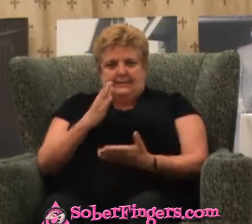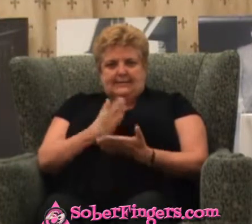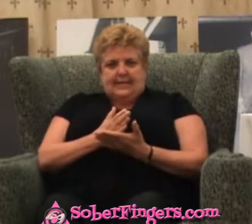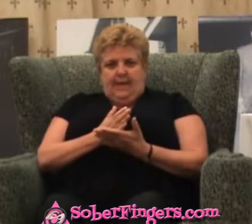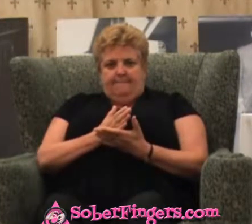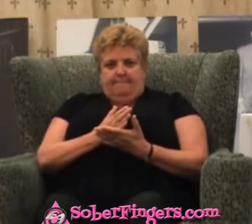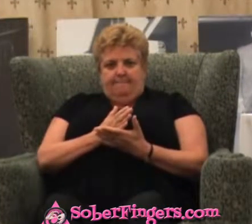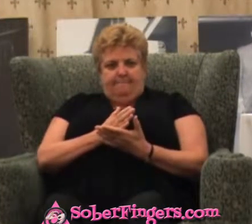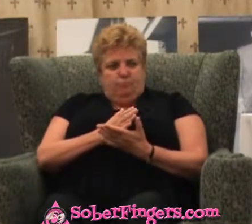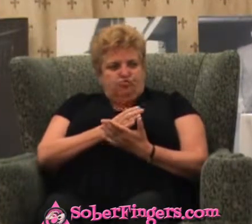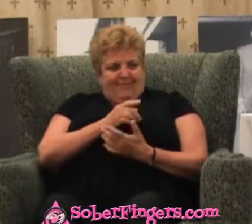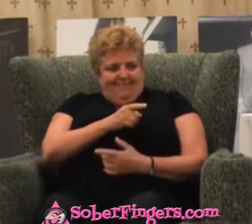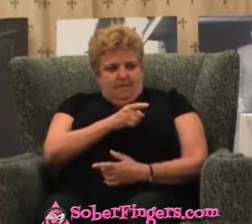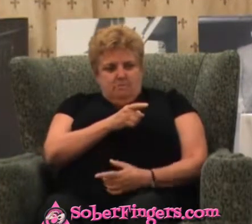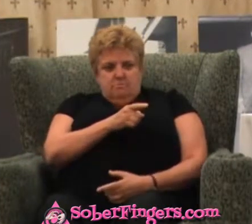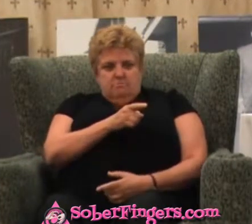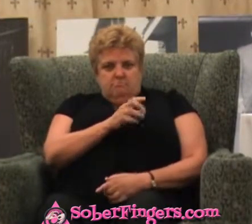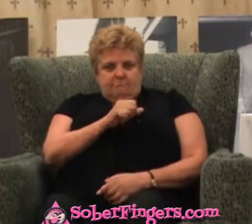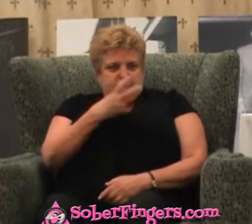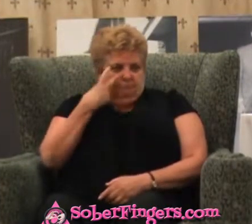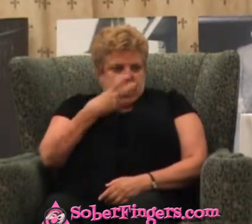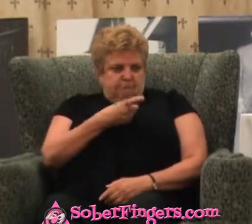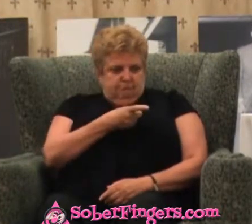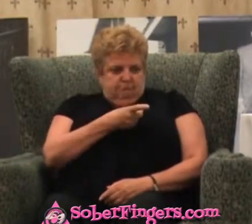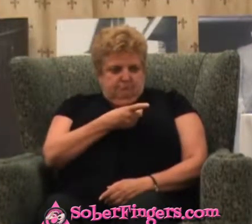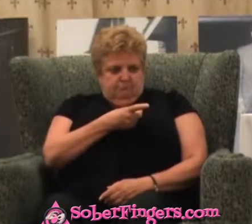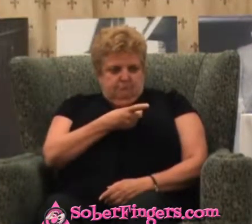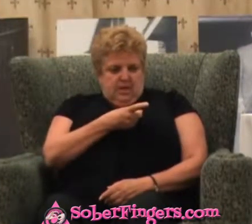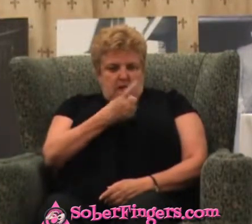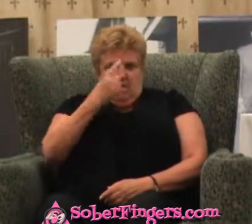feet from me. And the thought came,